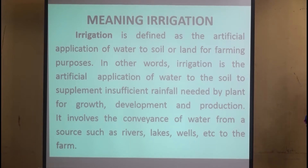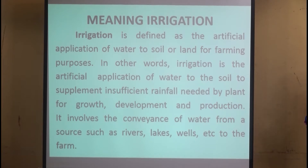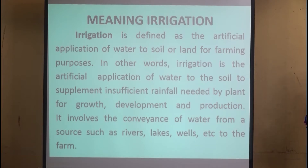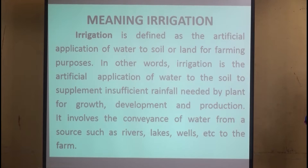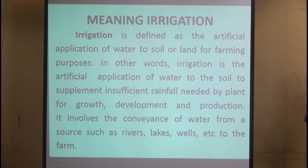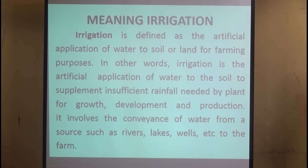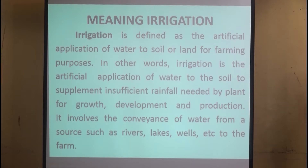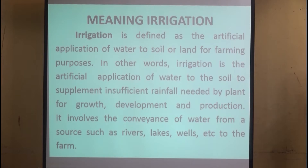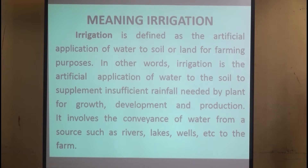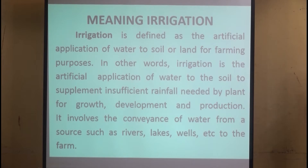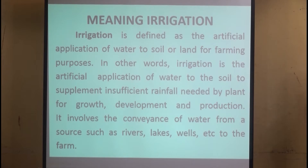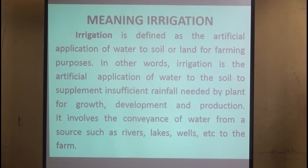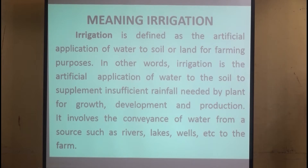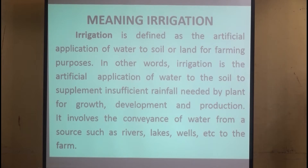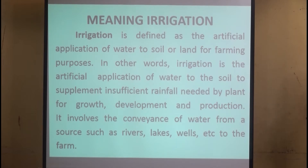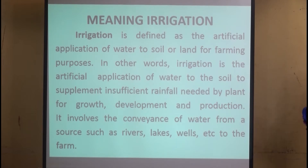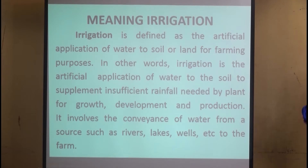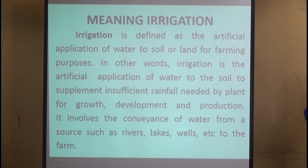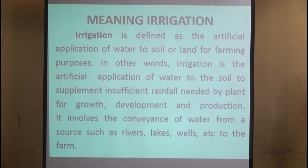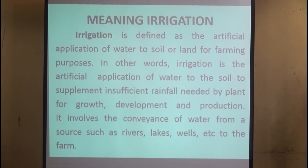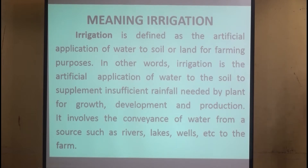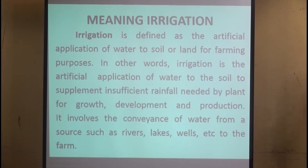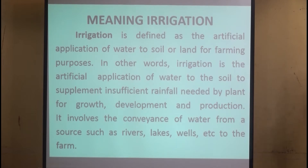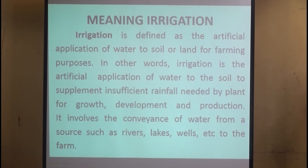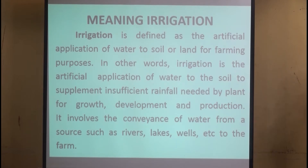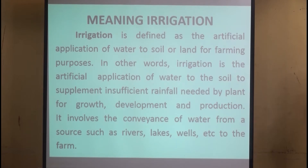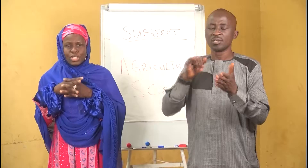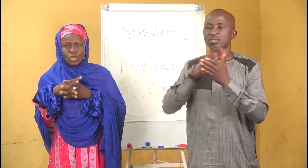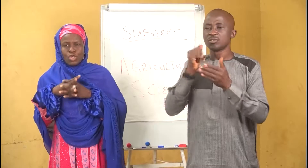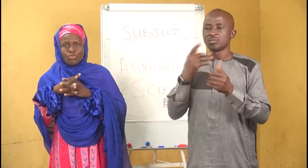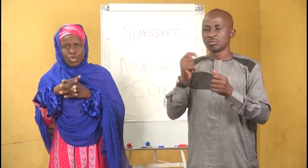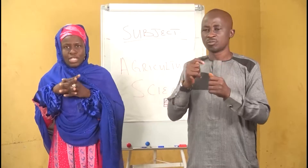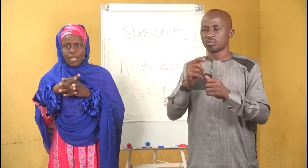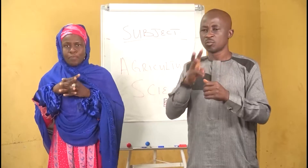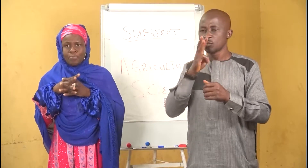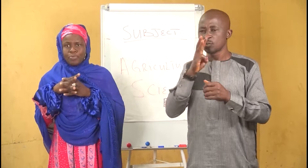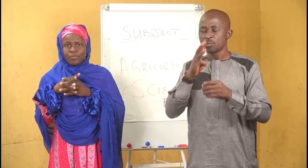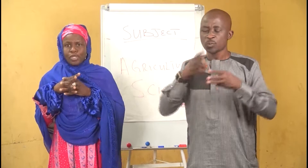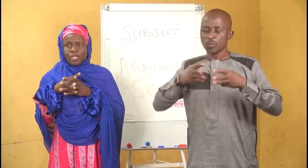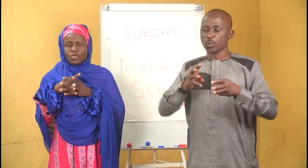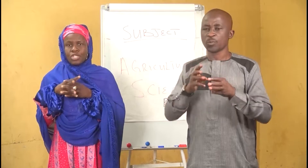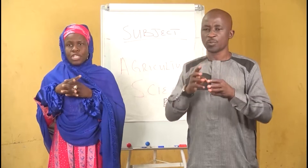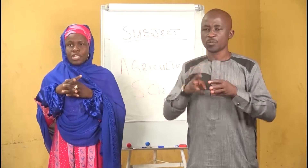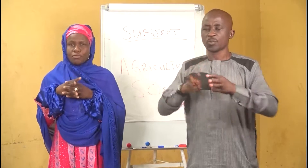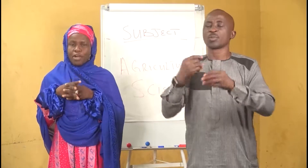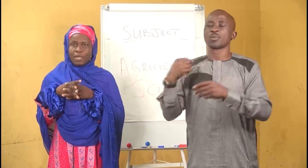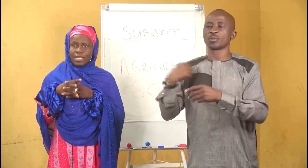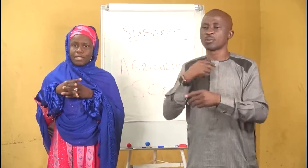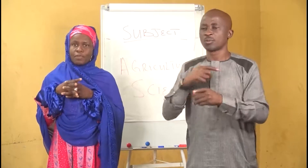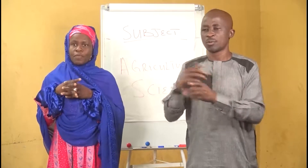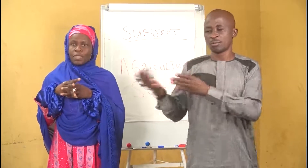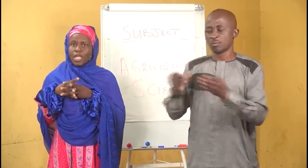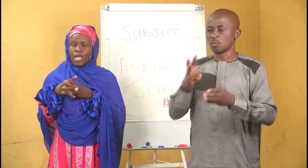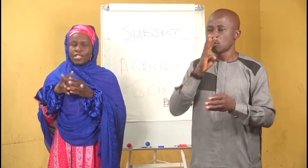it's just simply defined as the artificial application of water to the